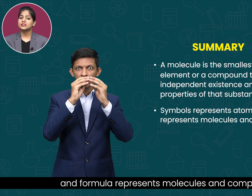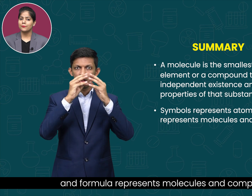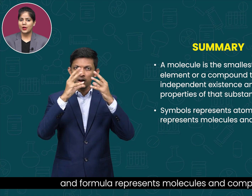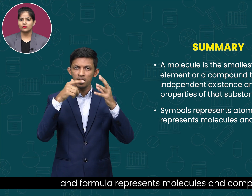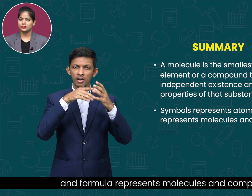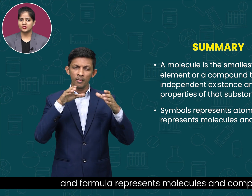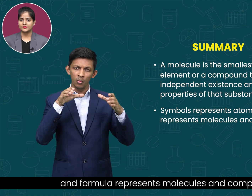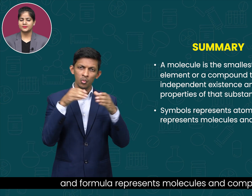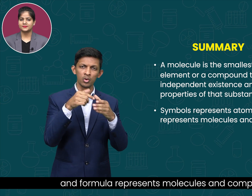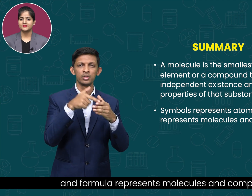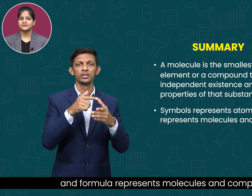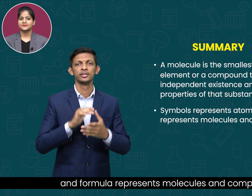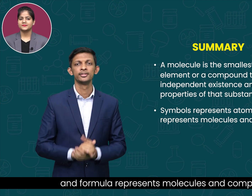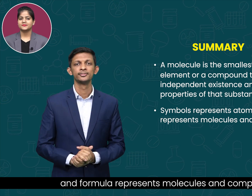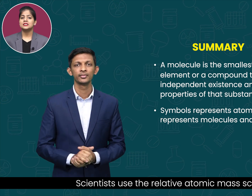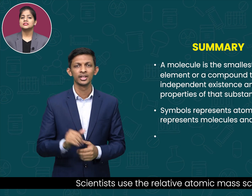and compounds.